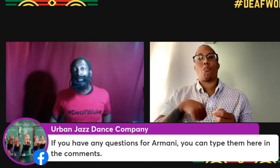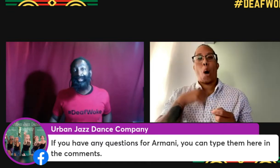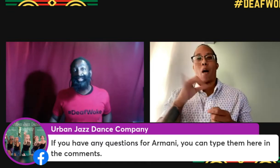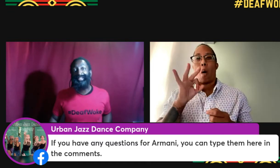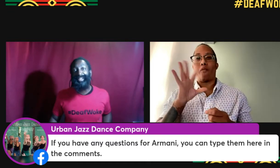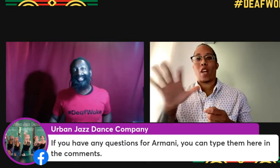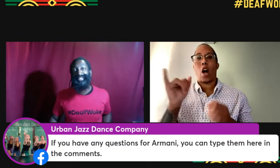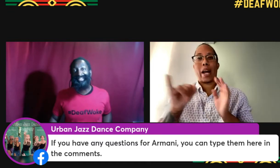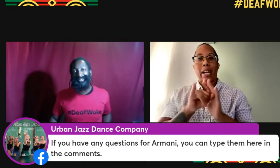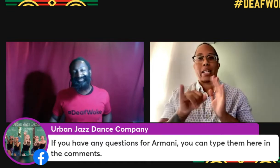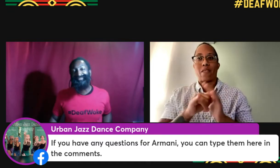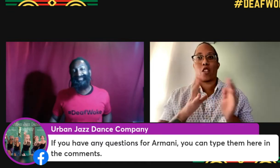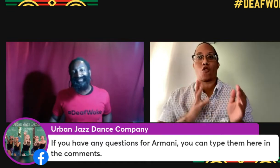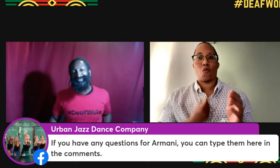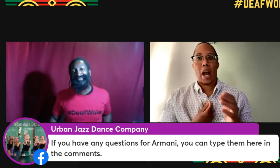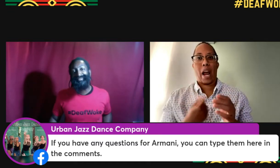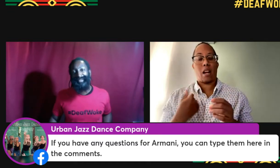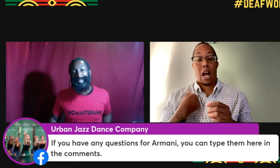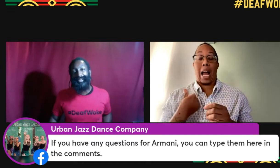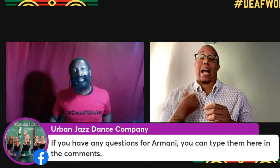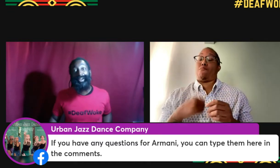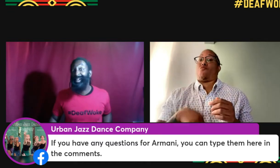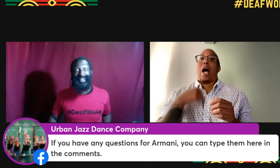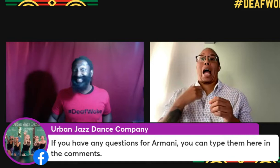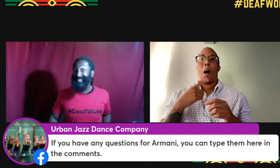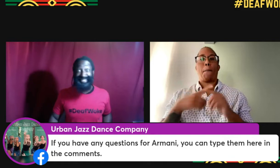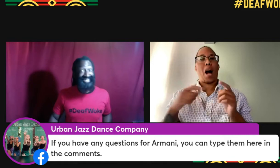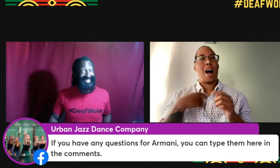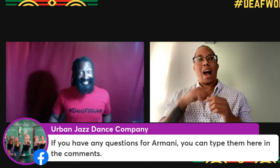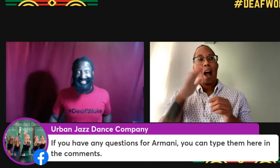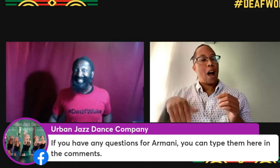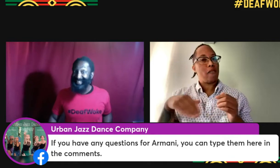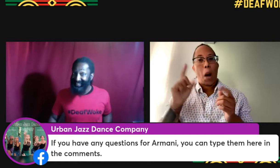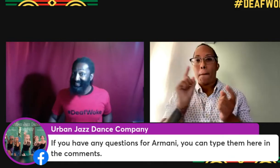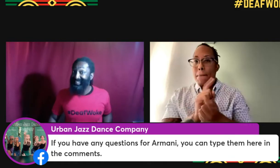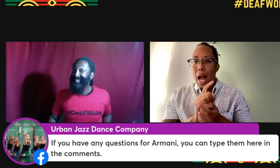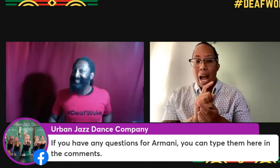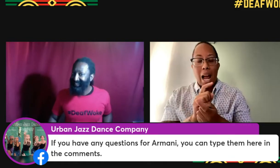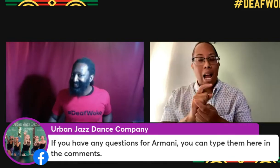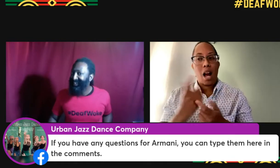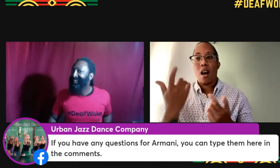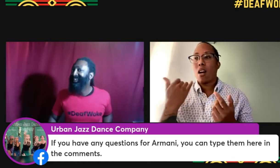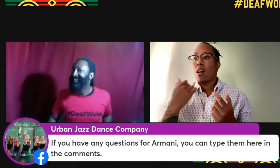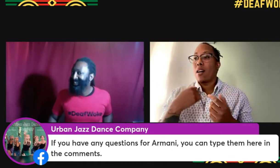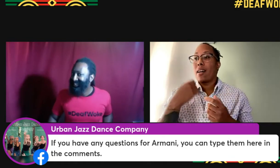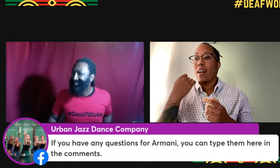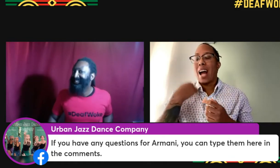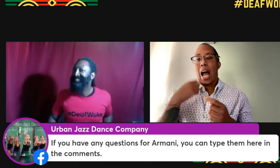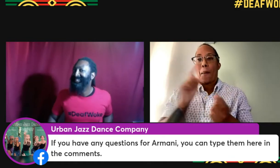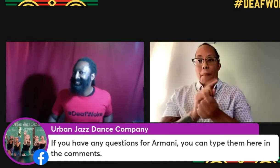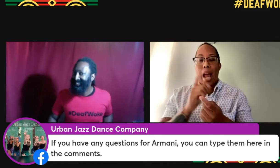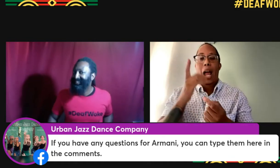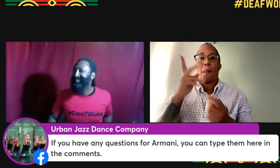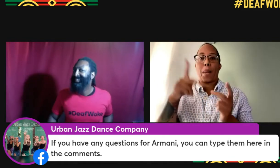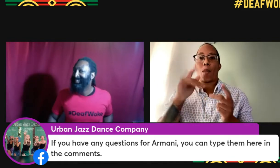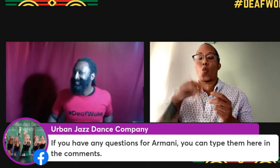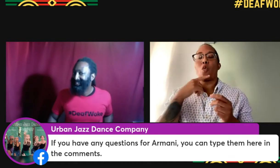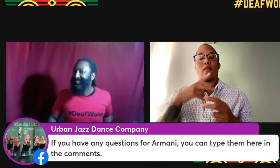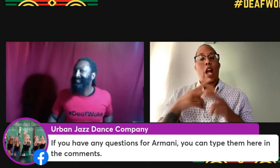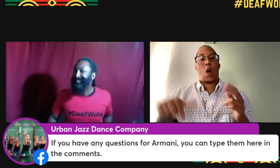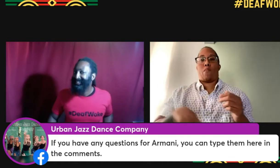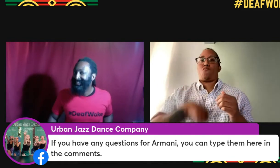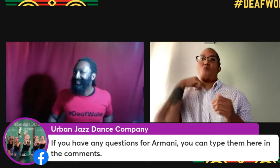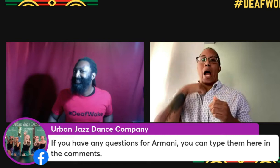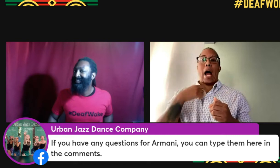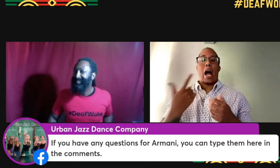You know, I haven't met someone who wasn't proud of their identity as a trans person. I mean, I am proud of being trans. I haven't met someone